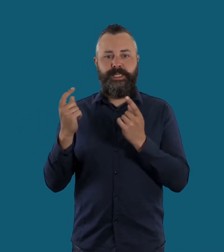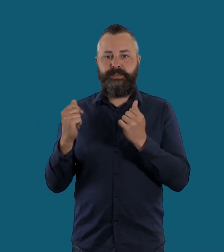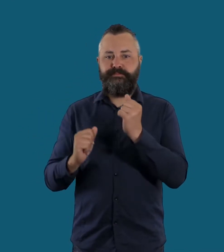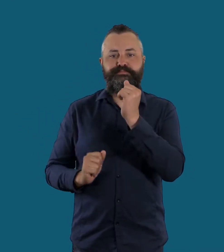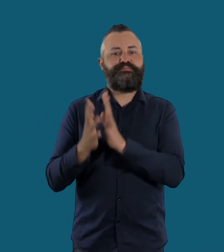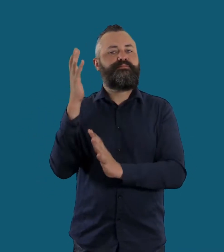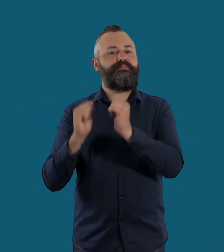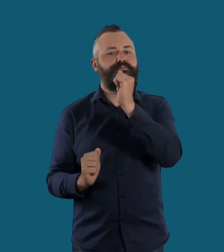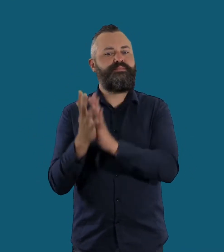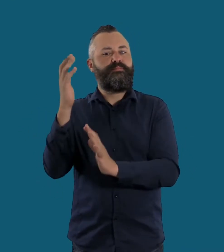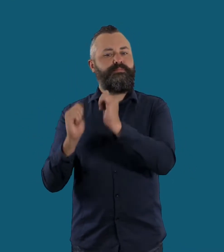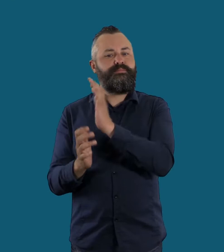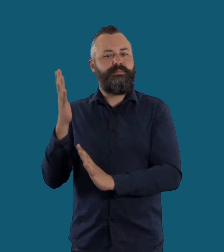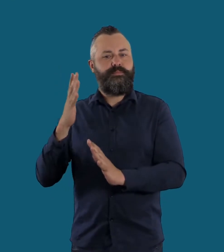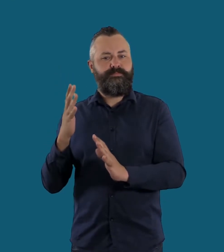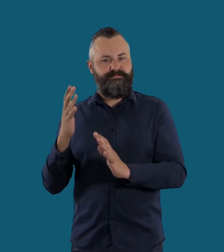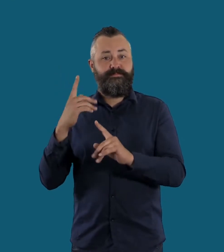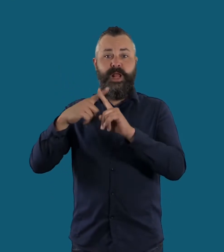climate for vegetation growth.